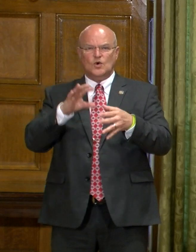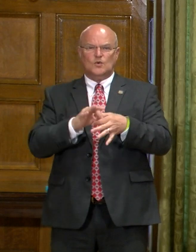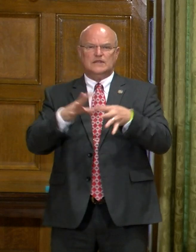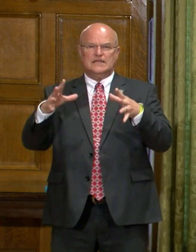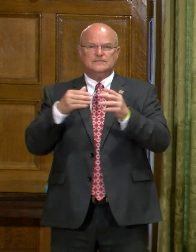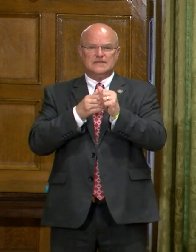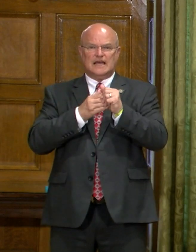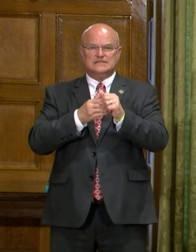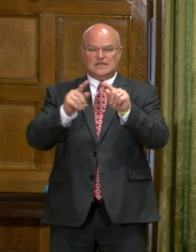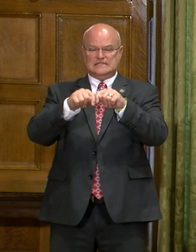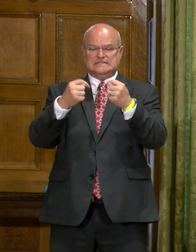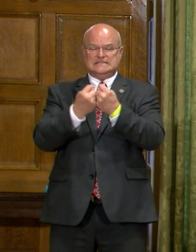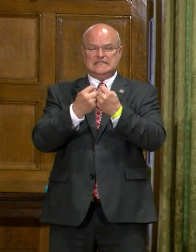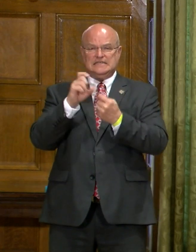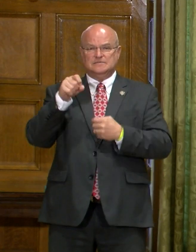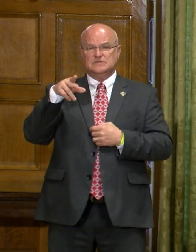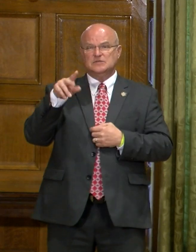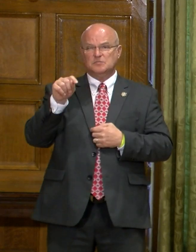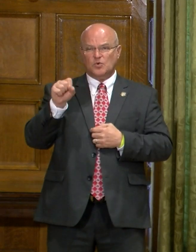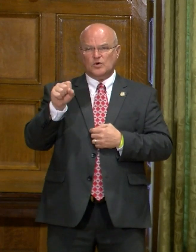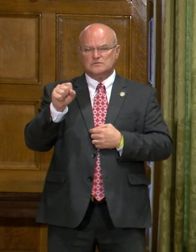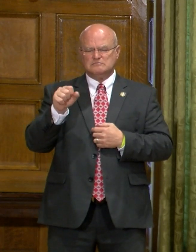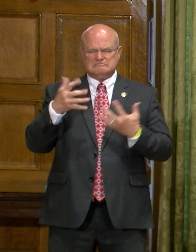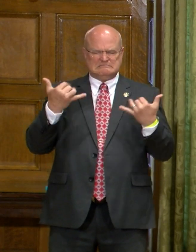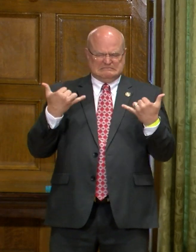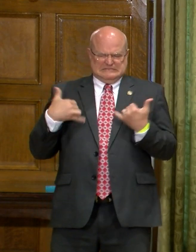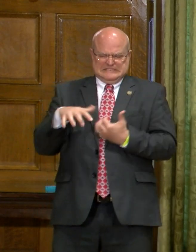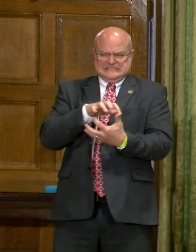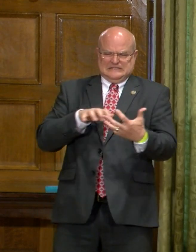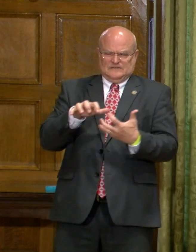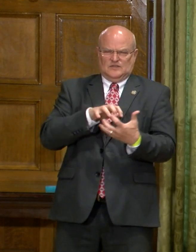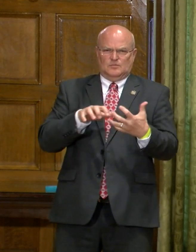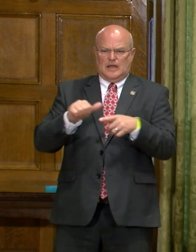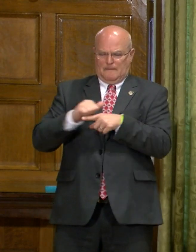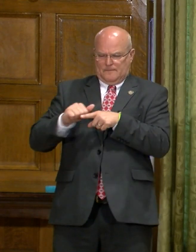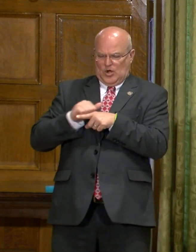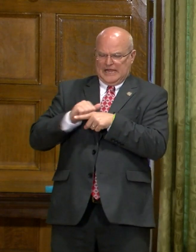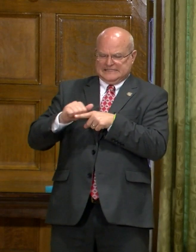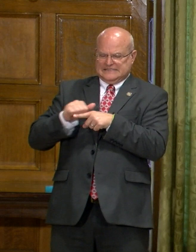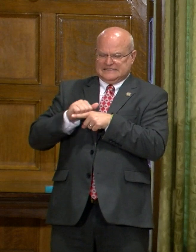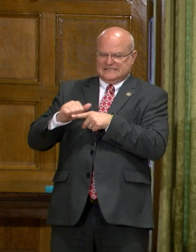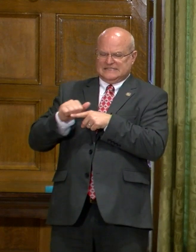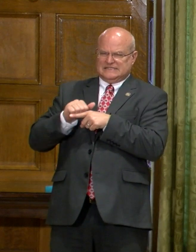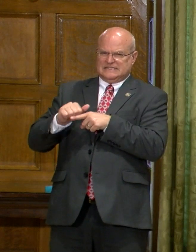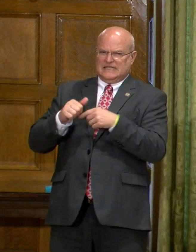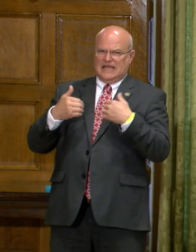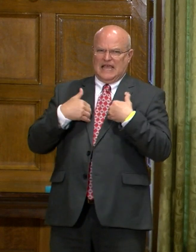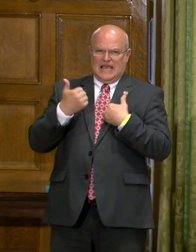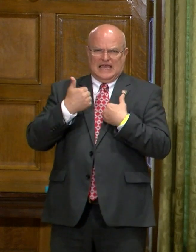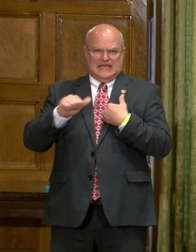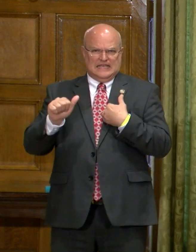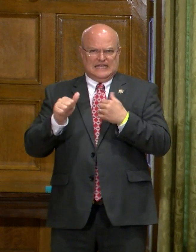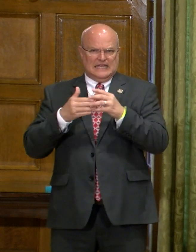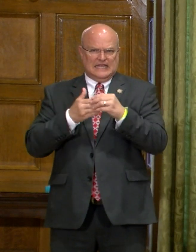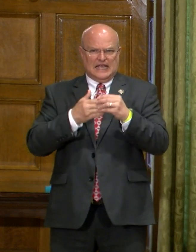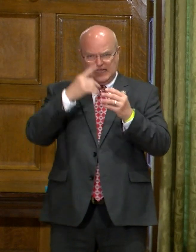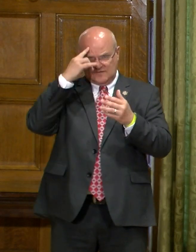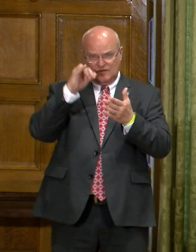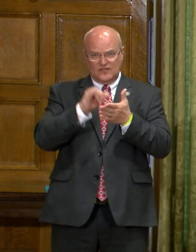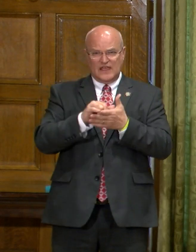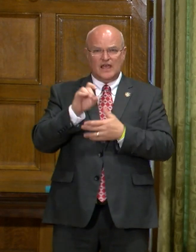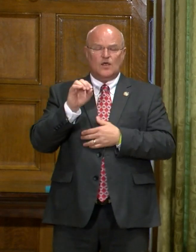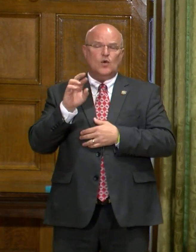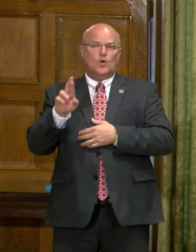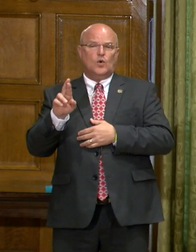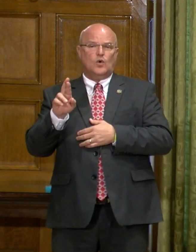release some guidance on team sports, but there's been a lot of confusion when it comes to practices. I didn't know if you had any guidance for